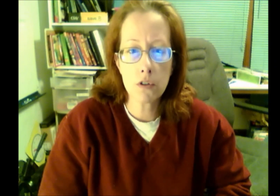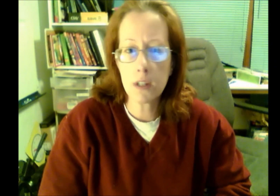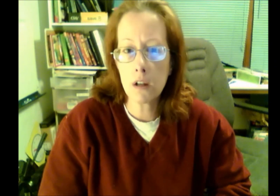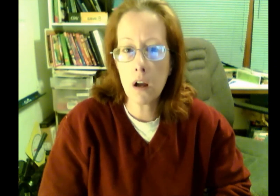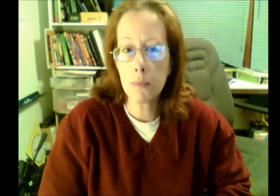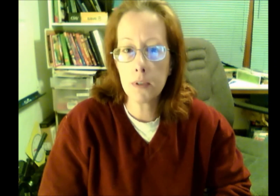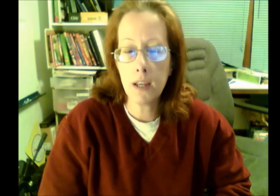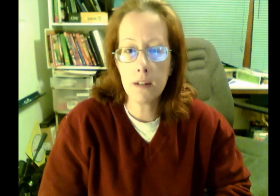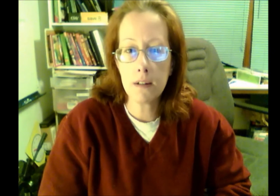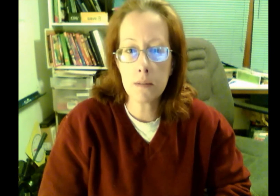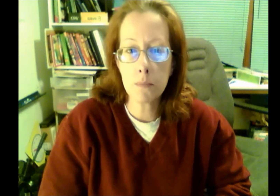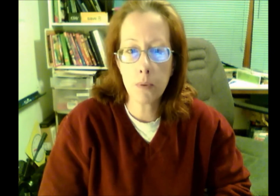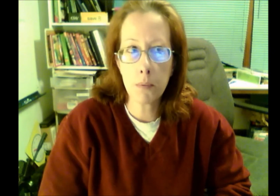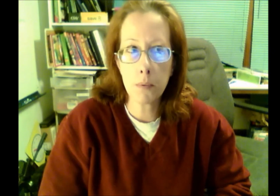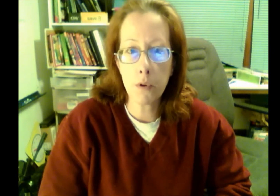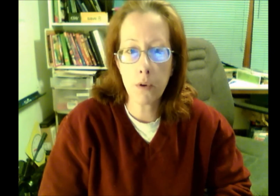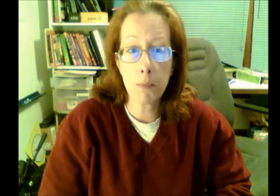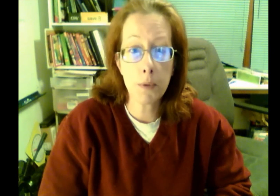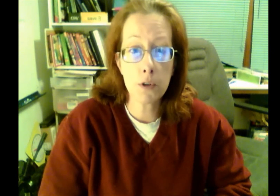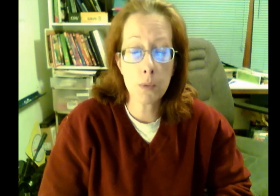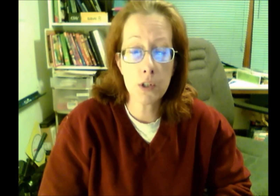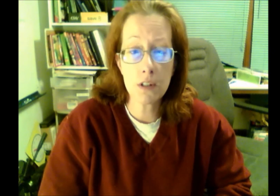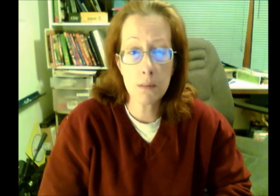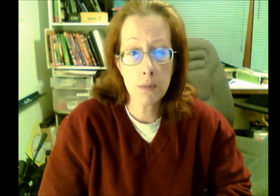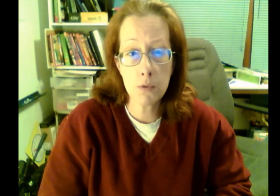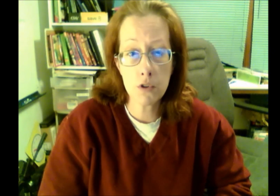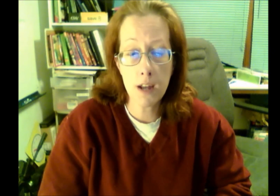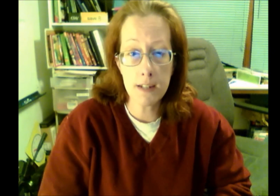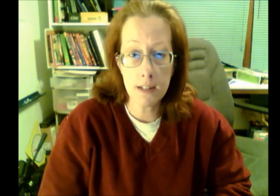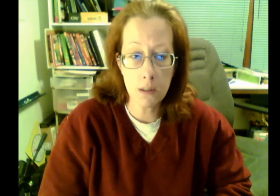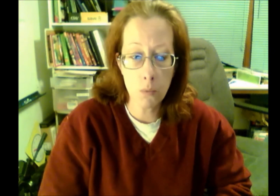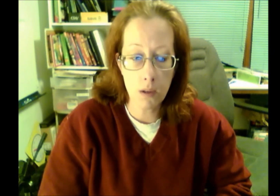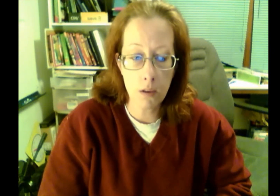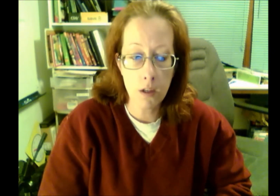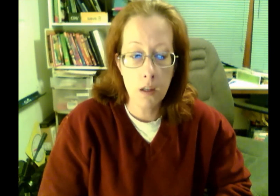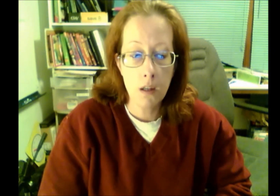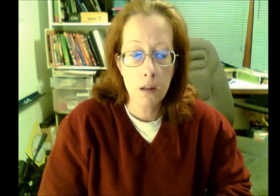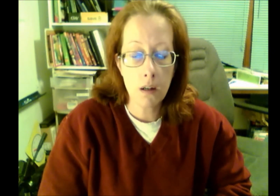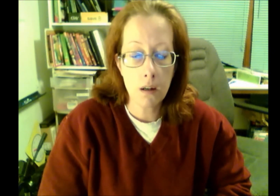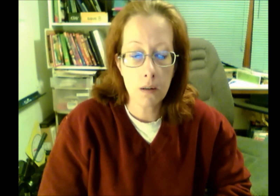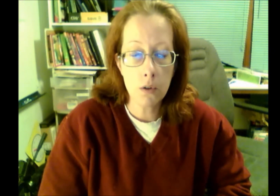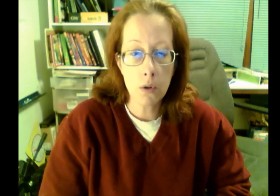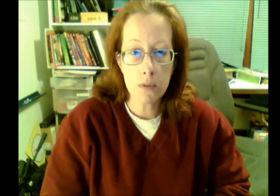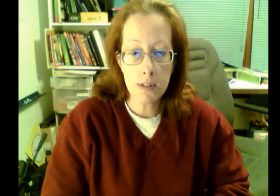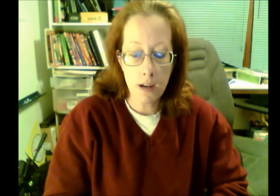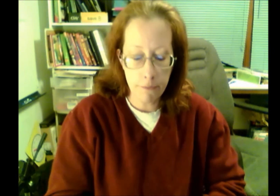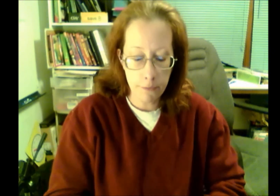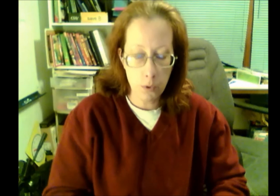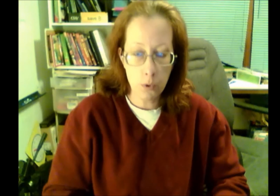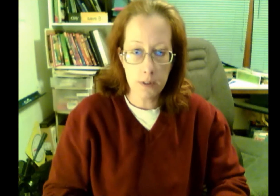getting complicated is probably the grammar, punctuation, because sometimes you're not dealing with you don't say a full